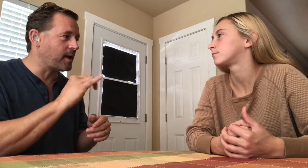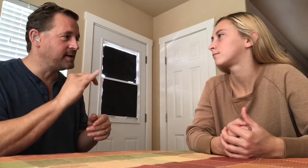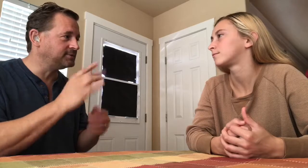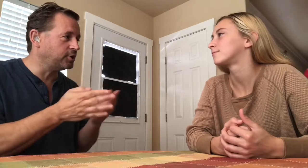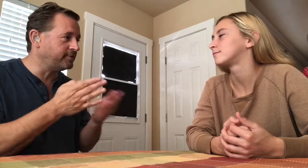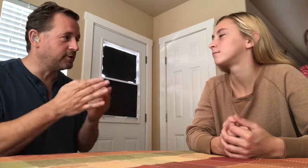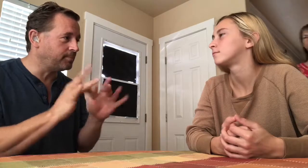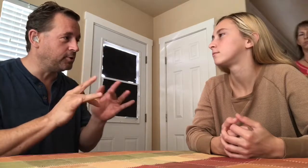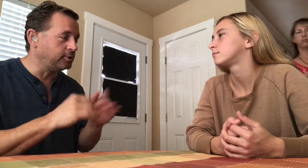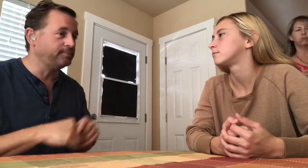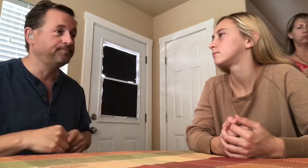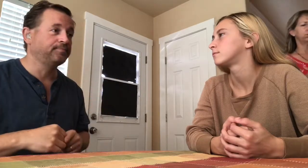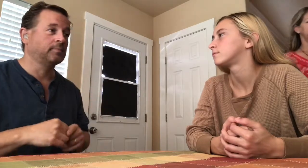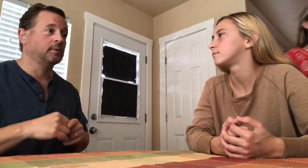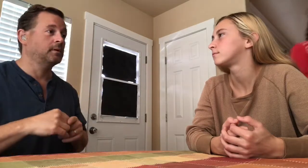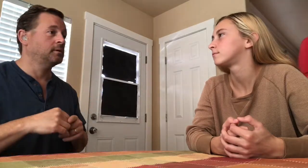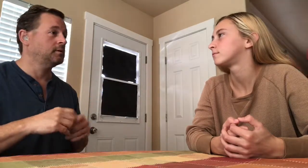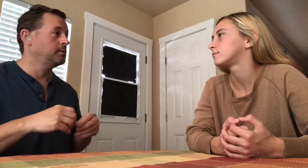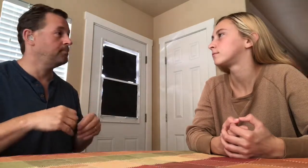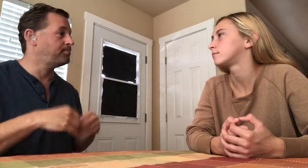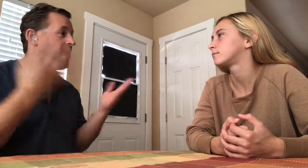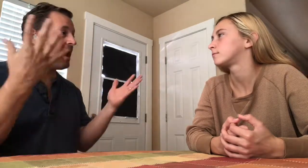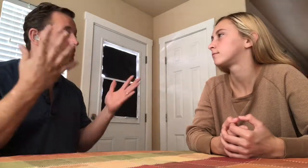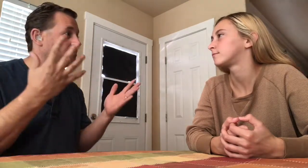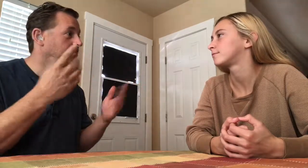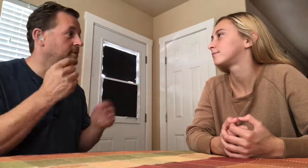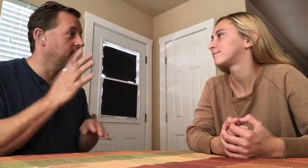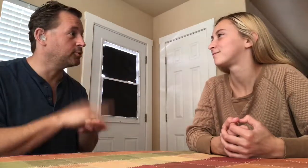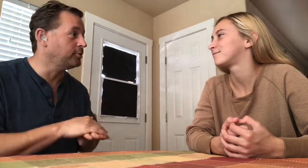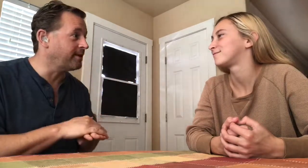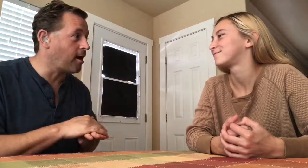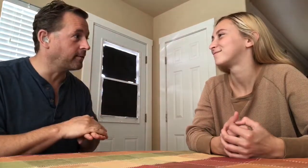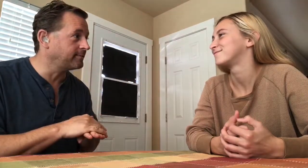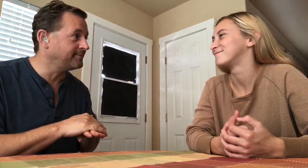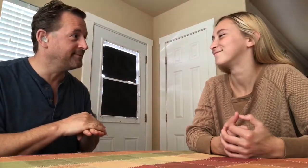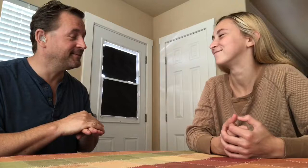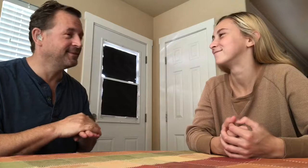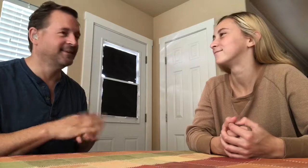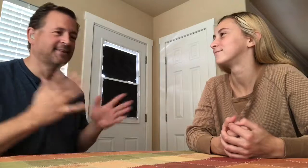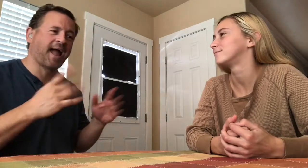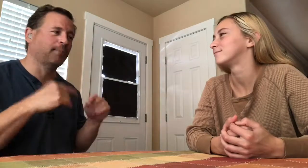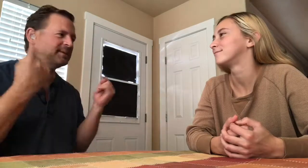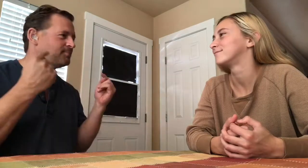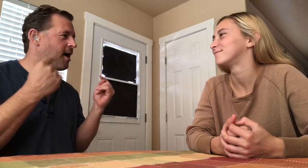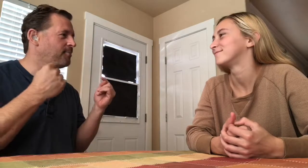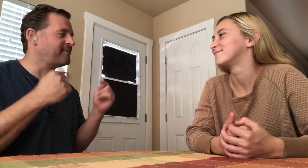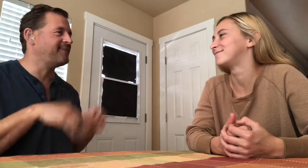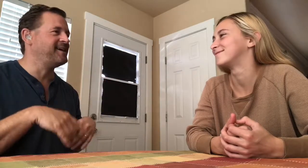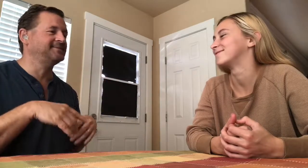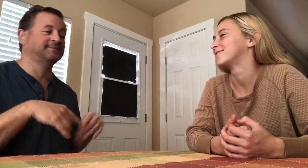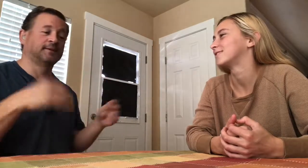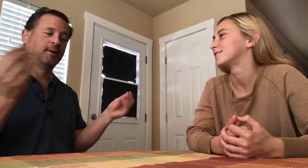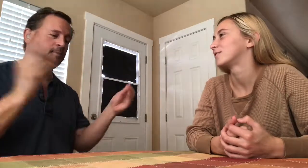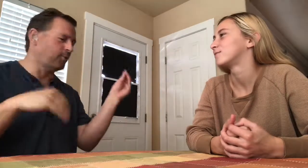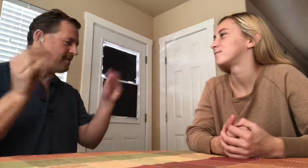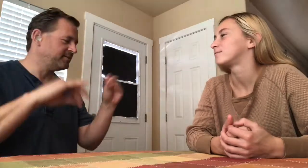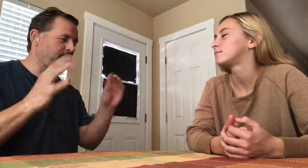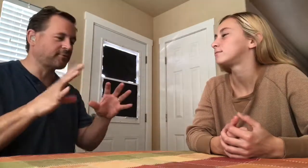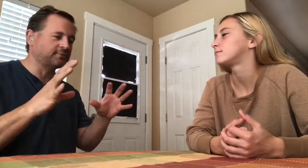gateway server computer, bam, it turned on. I had a big smile on my face, put everything back